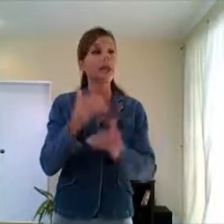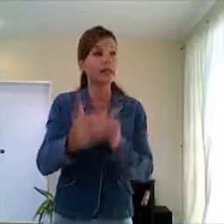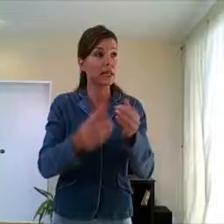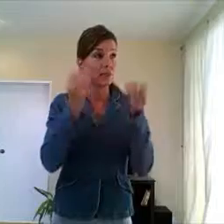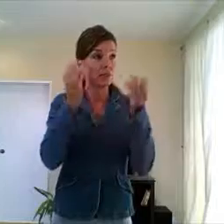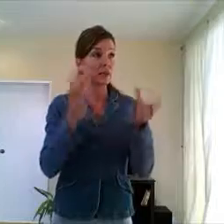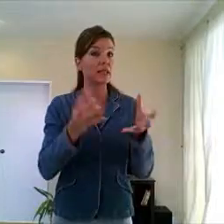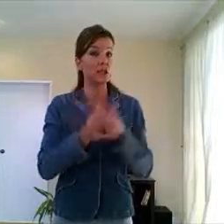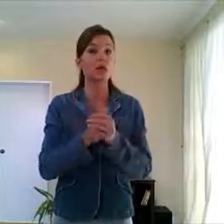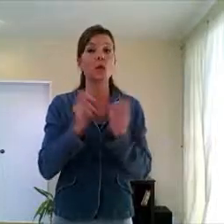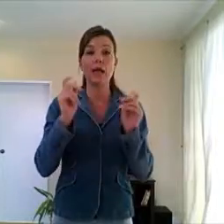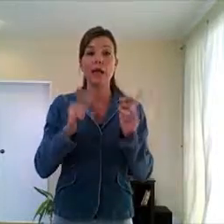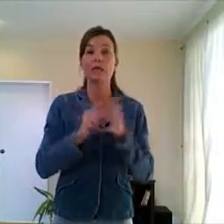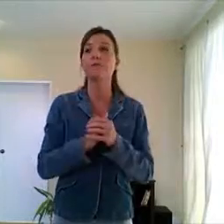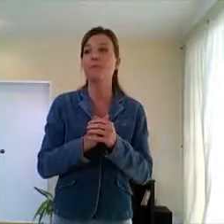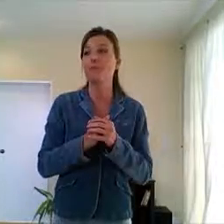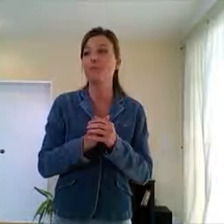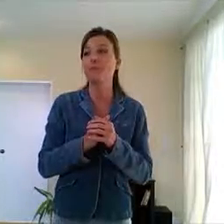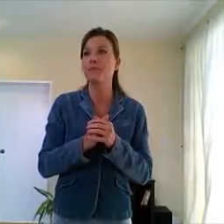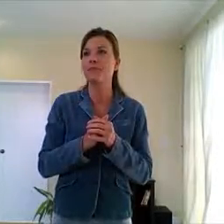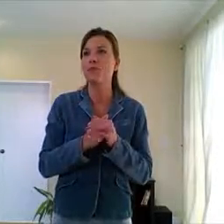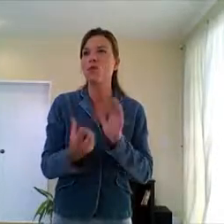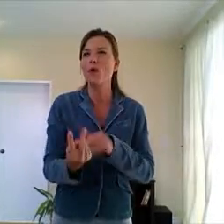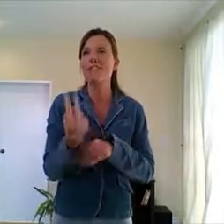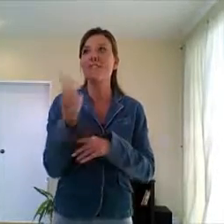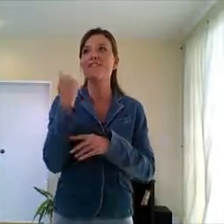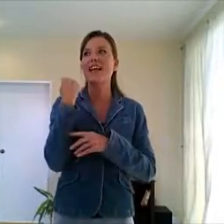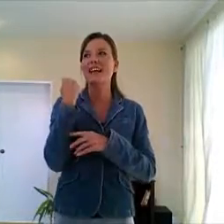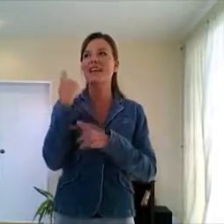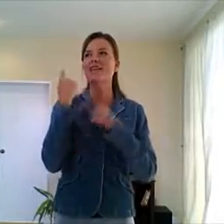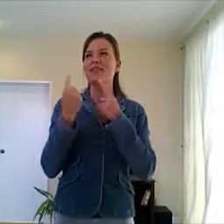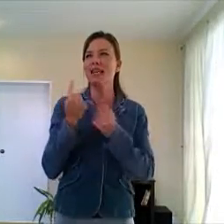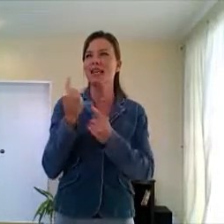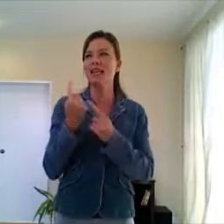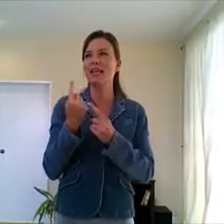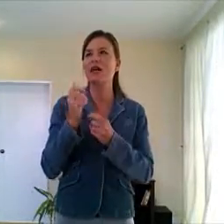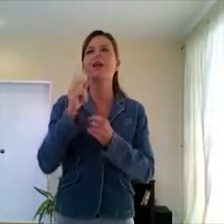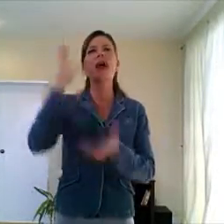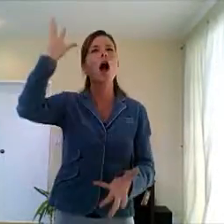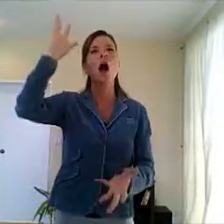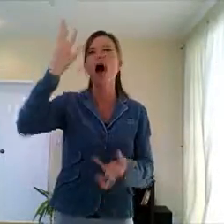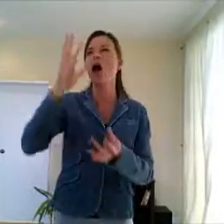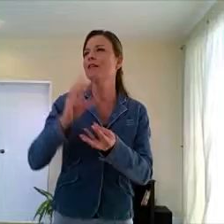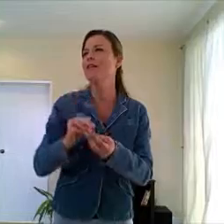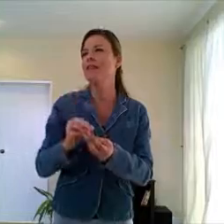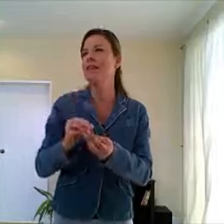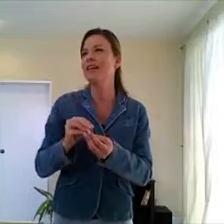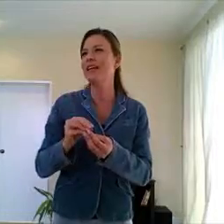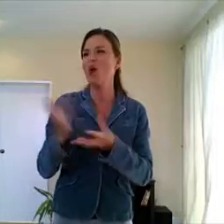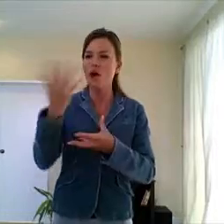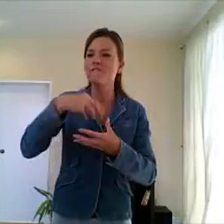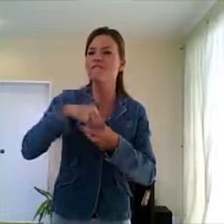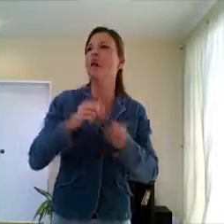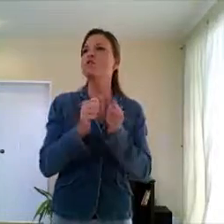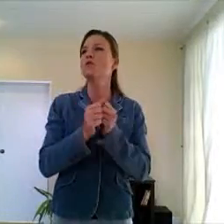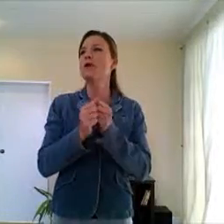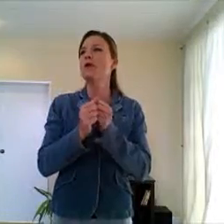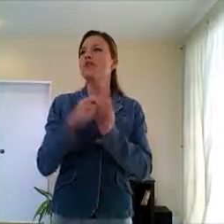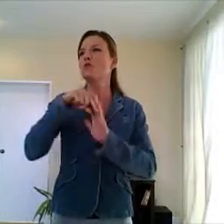Okay. Reflective thinking. Okay, all of these things go into critical thinking. Well, Bloom's taxonomy